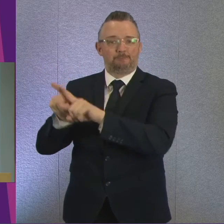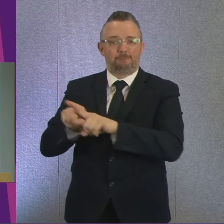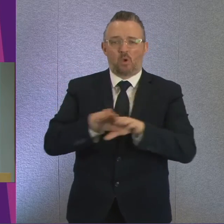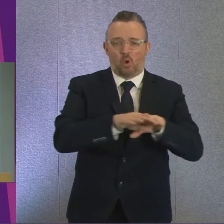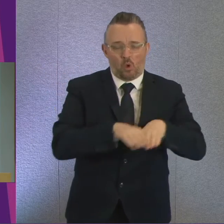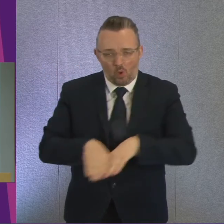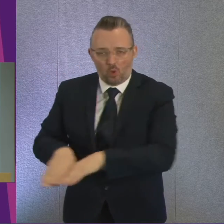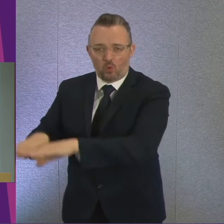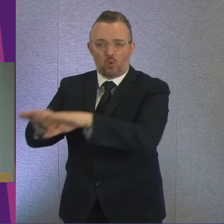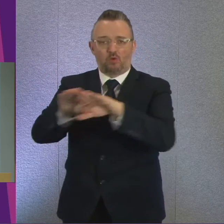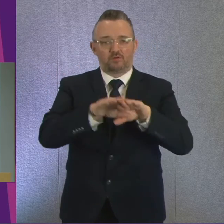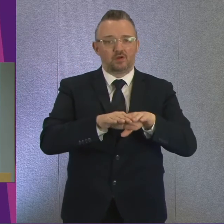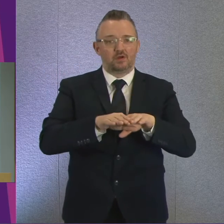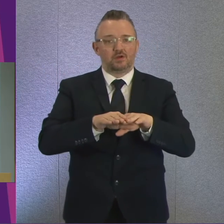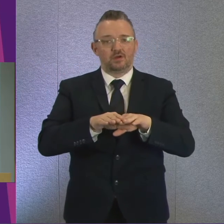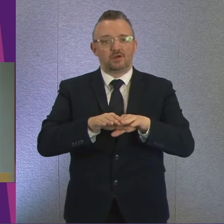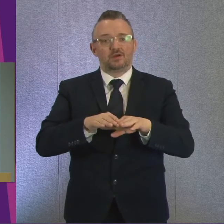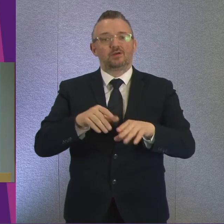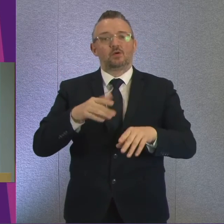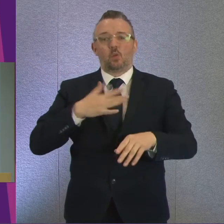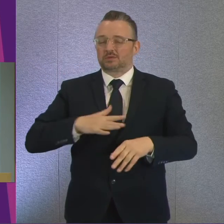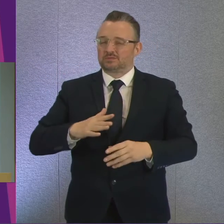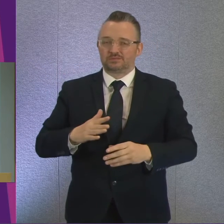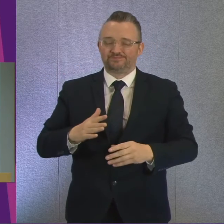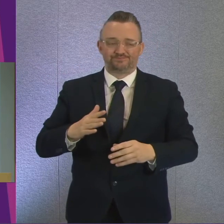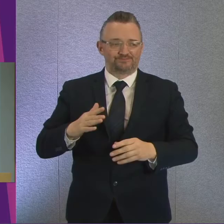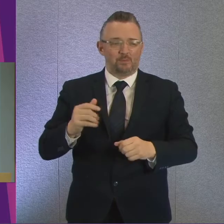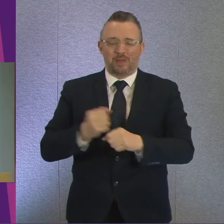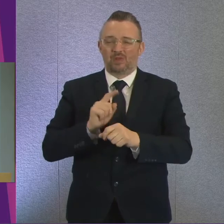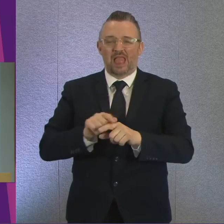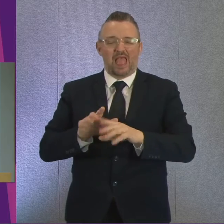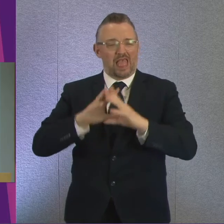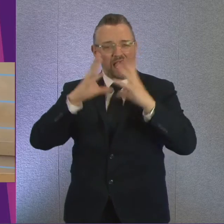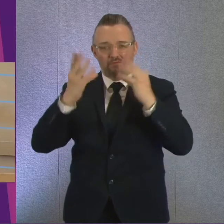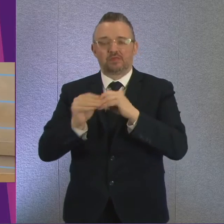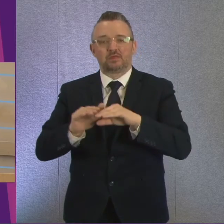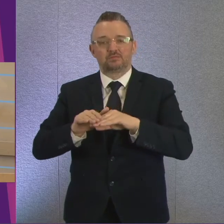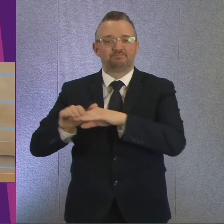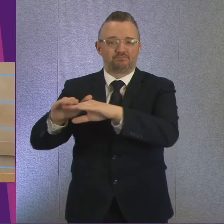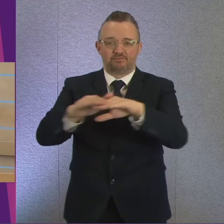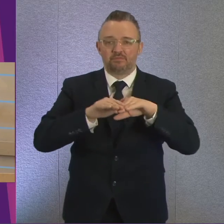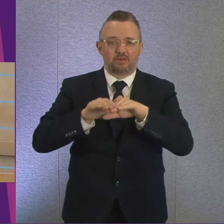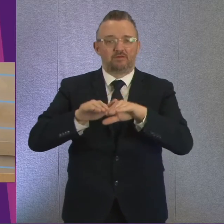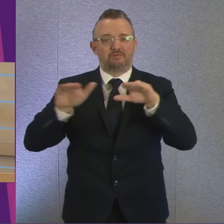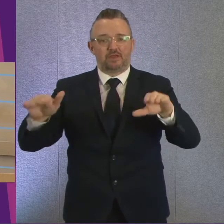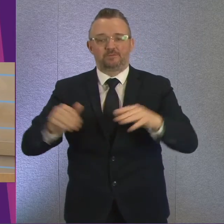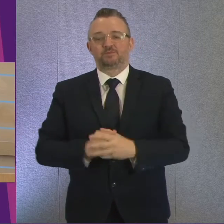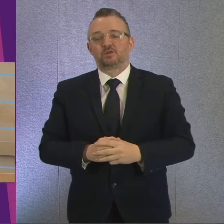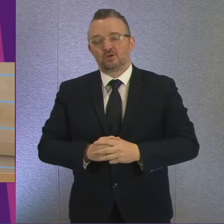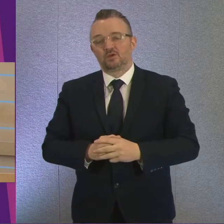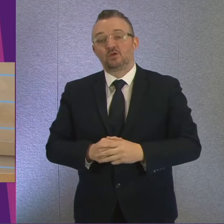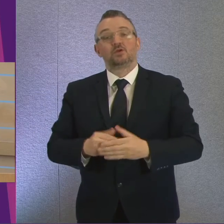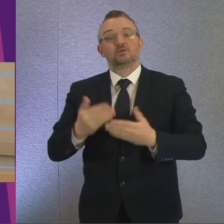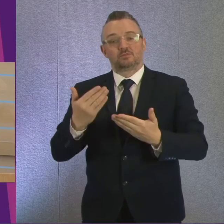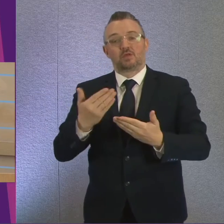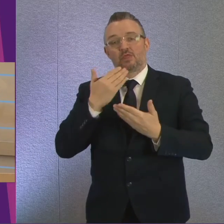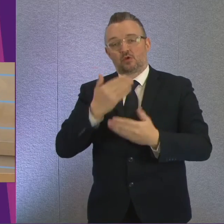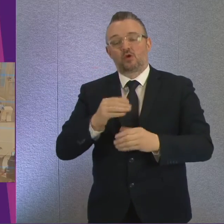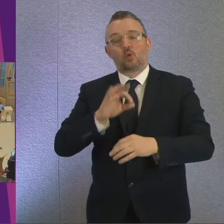and is as fair as we can possibly make it in the circumstances that we face. Thank you. And question number 3, Miles